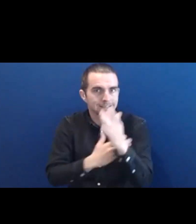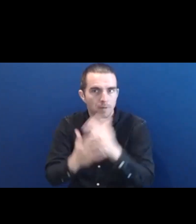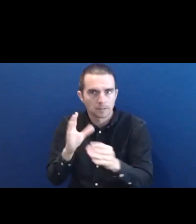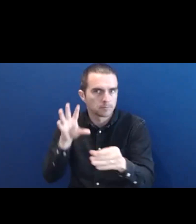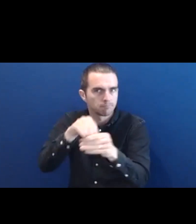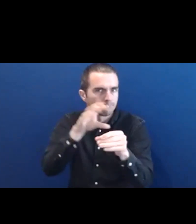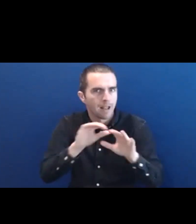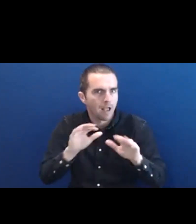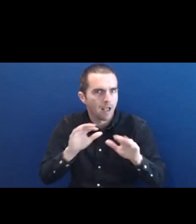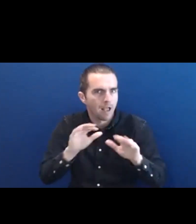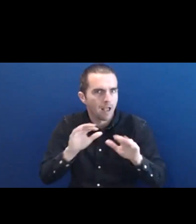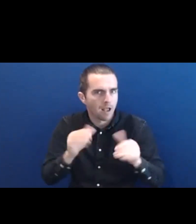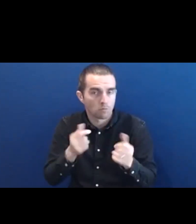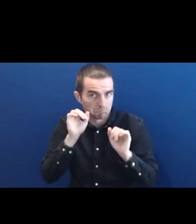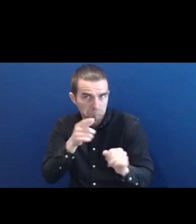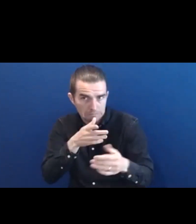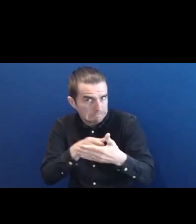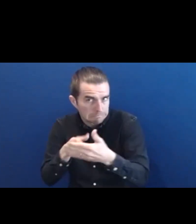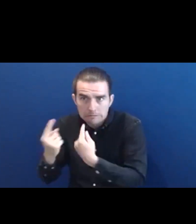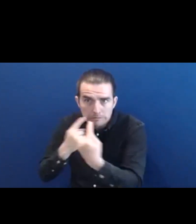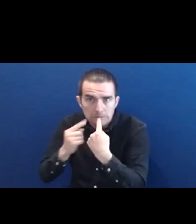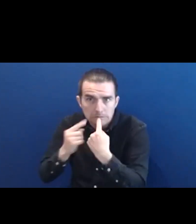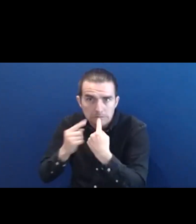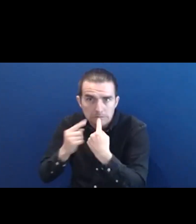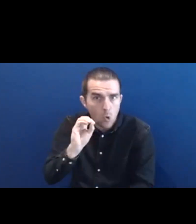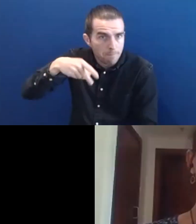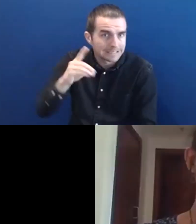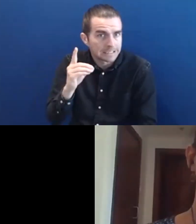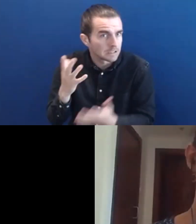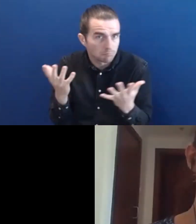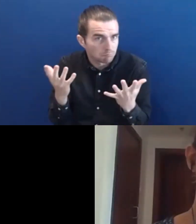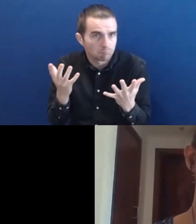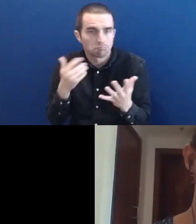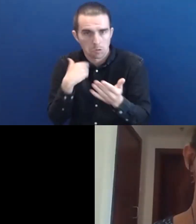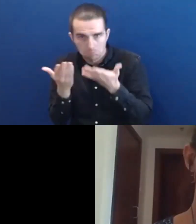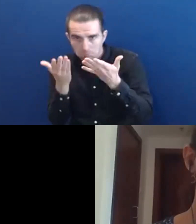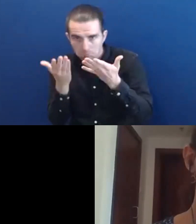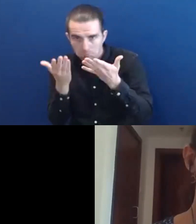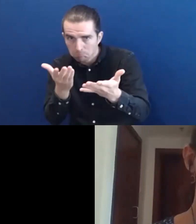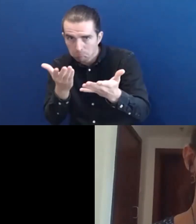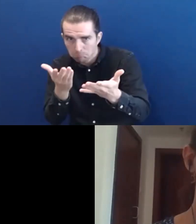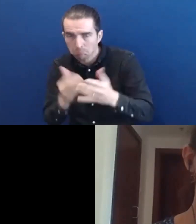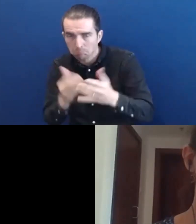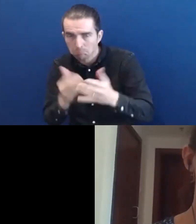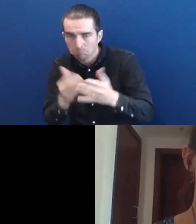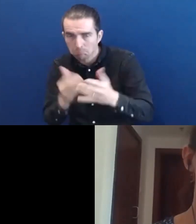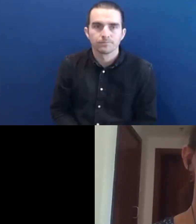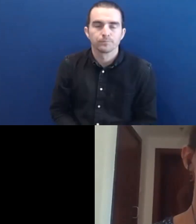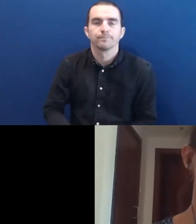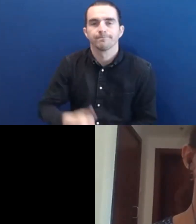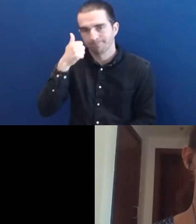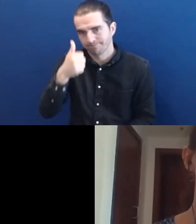Thanks, Jazz. Yes, on the challenges, I'll start with that. To be honest, a challenge is just that we don't work